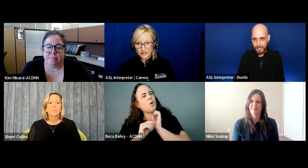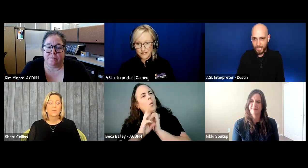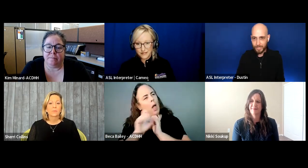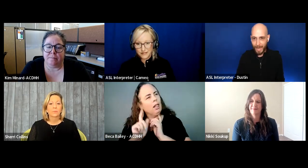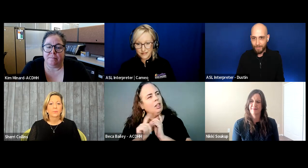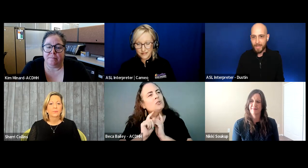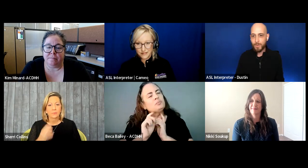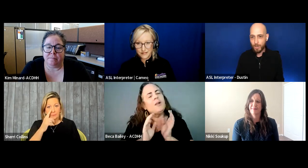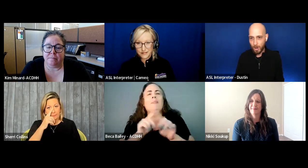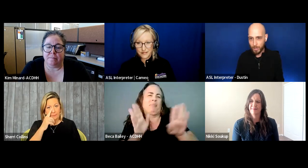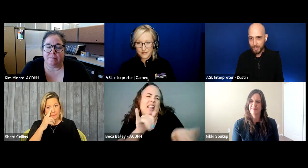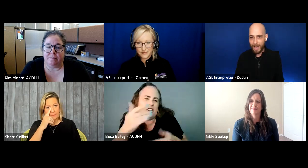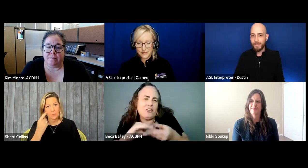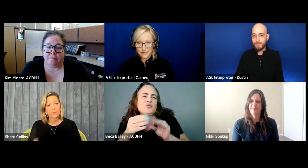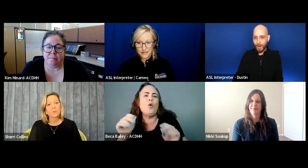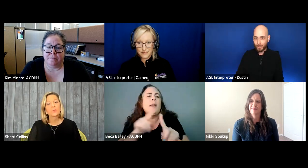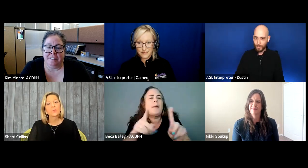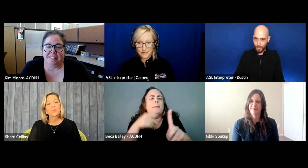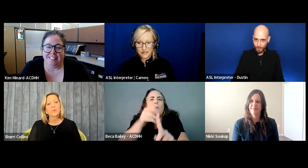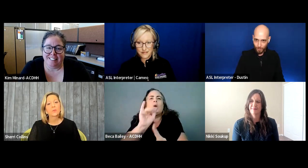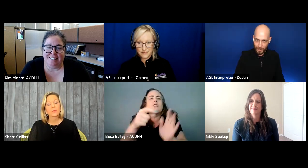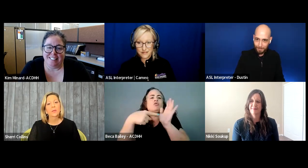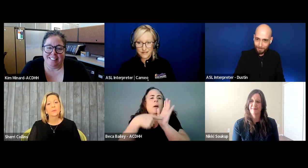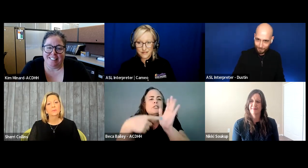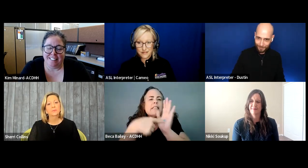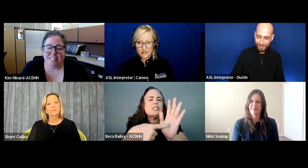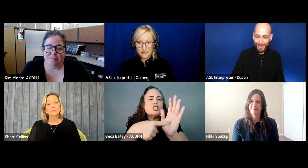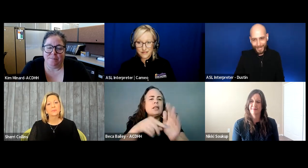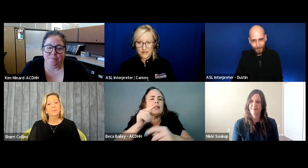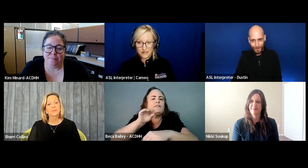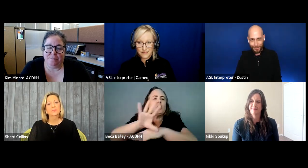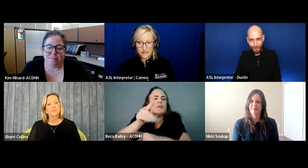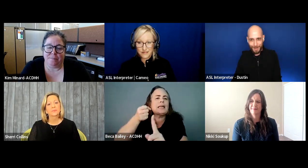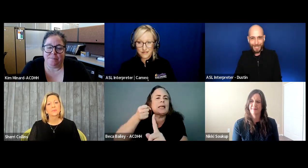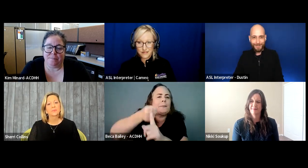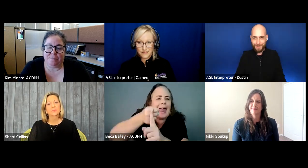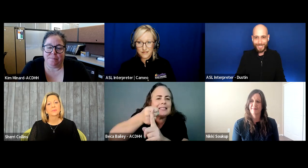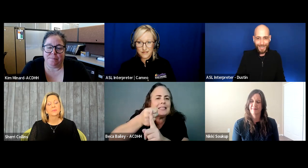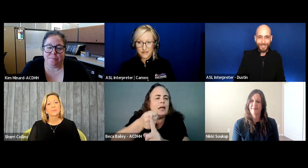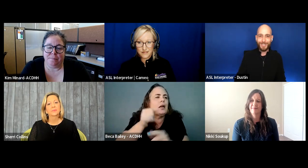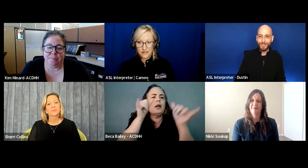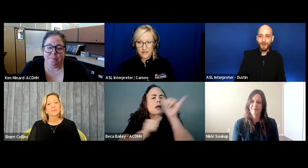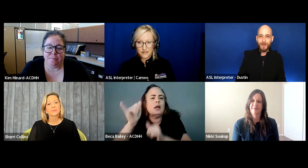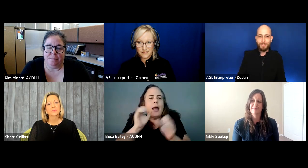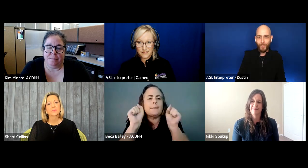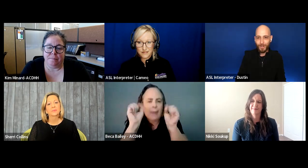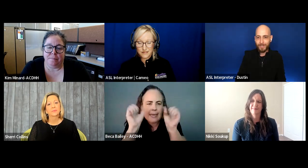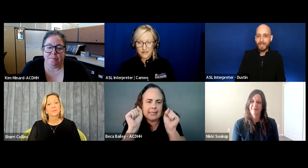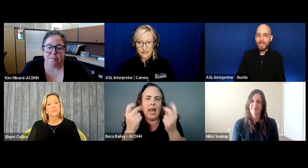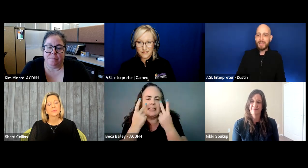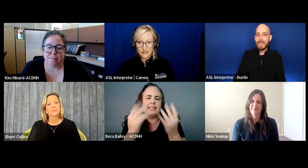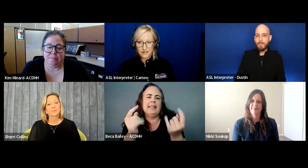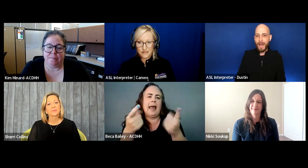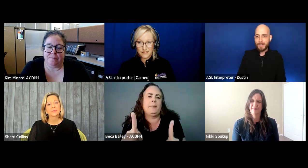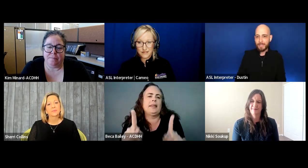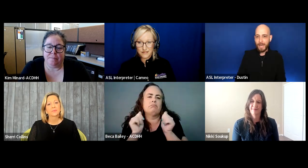deaf representation, to have him go to college, to have him graduate with a degree. That's a whole other story, but deaf representation is so